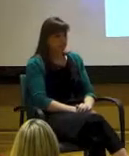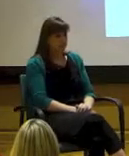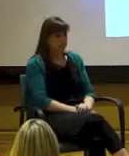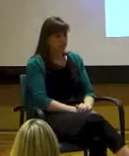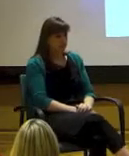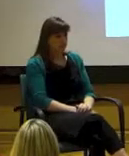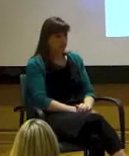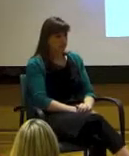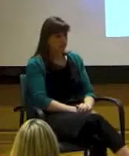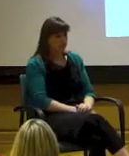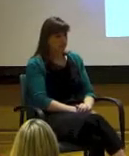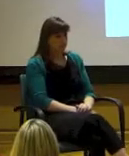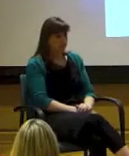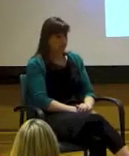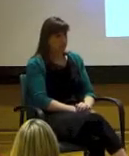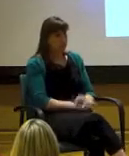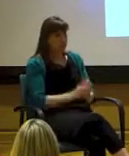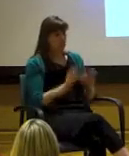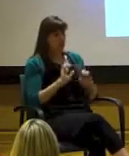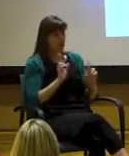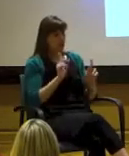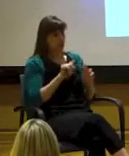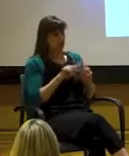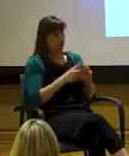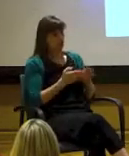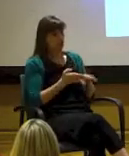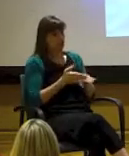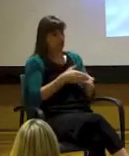Now we're ready to start closing.